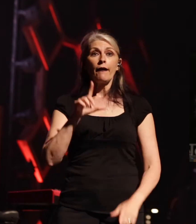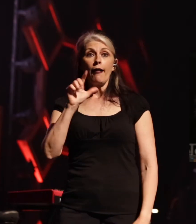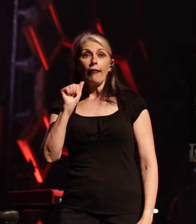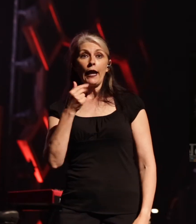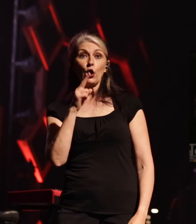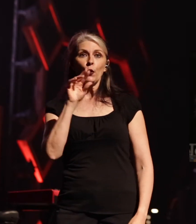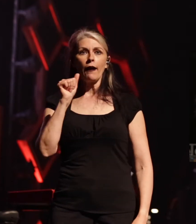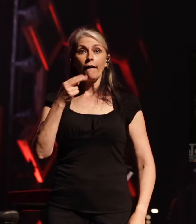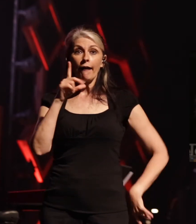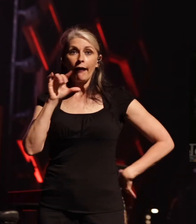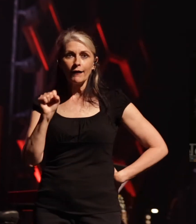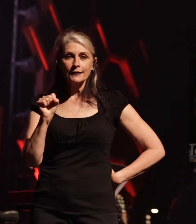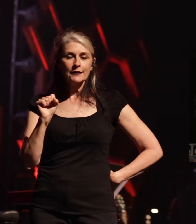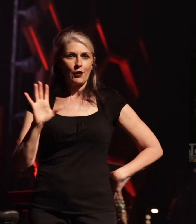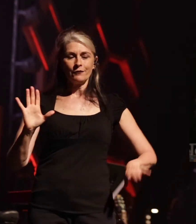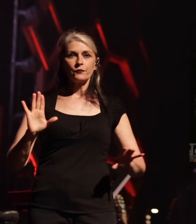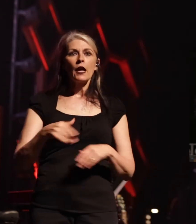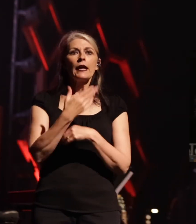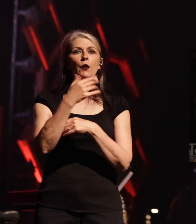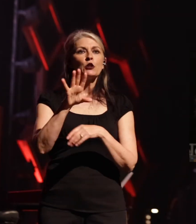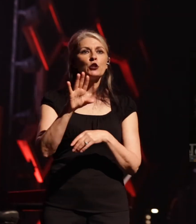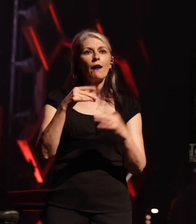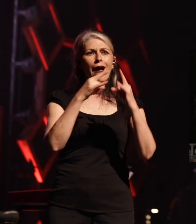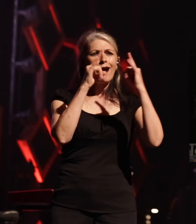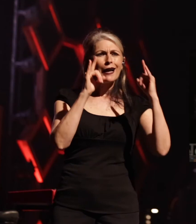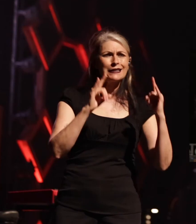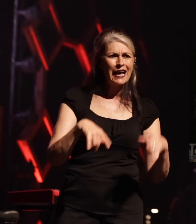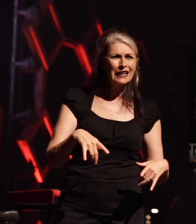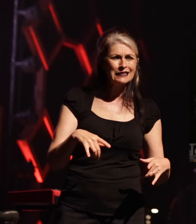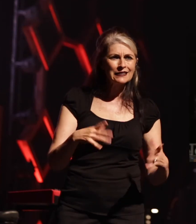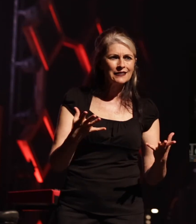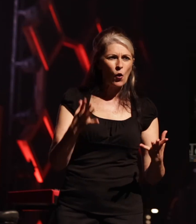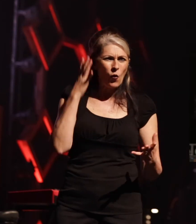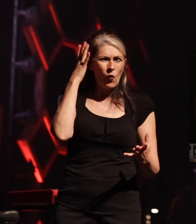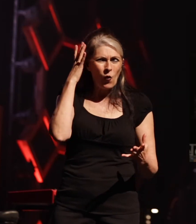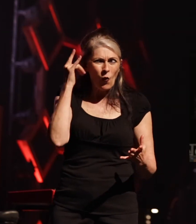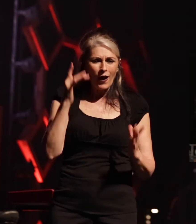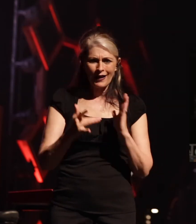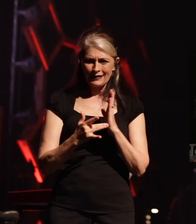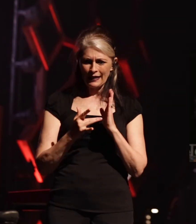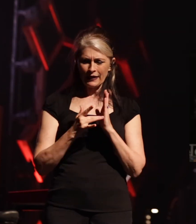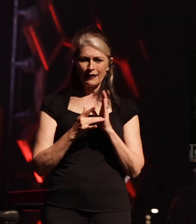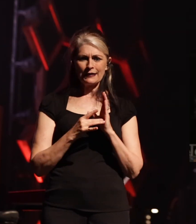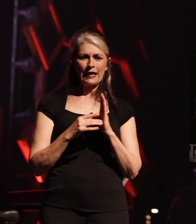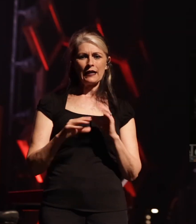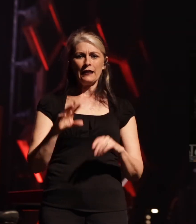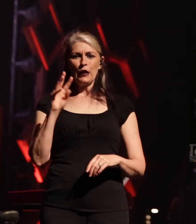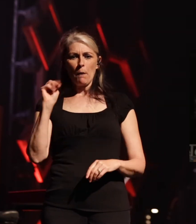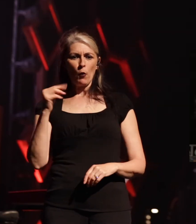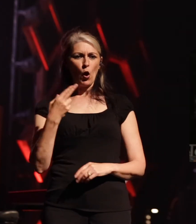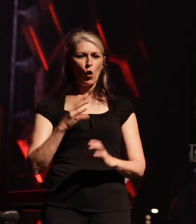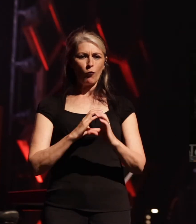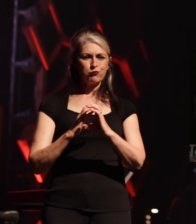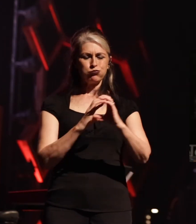tent. I'm just like, wow, why? I mean, really, technically, it's a mobile home that he was in, made out of animal